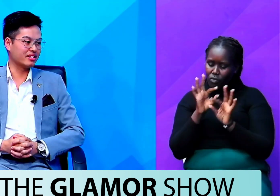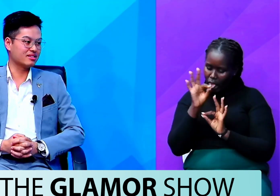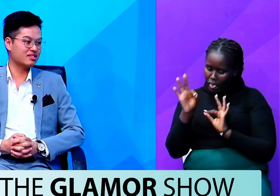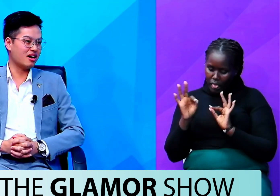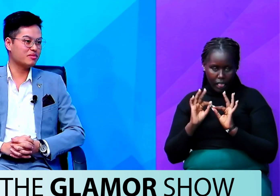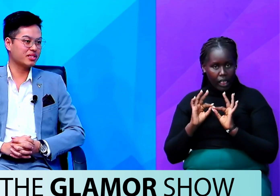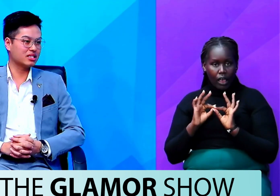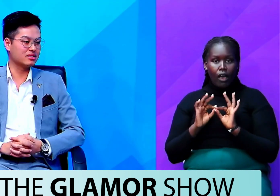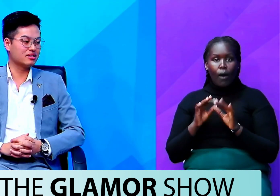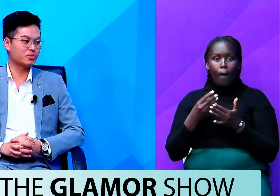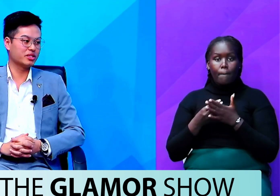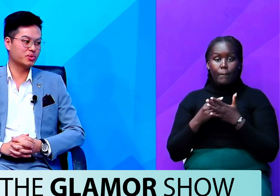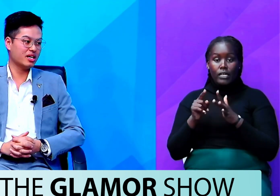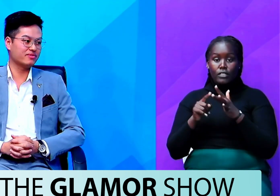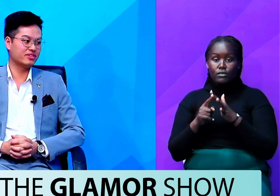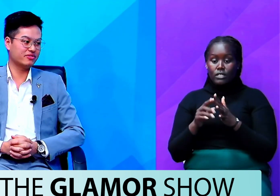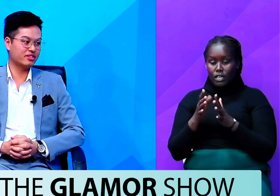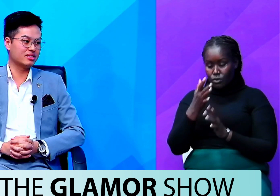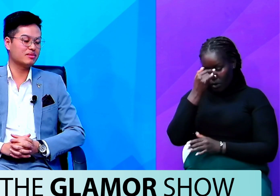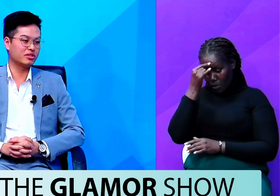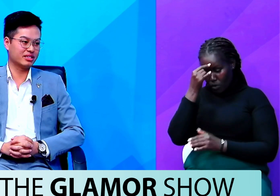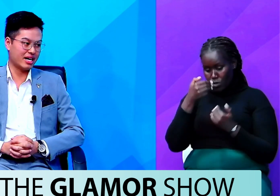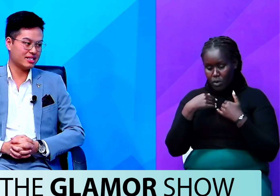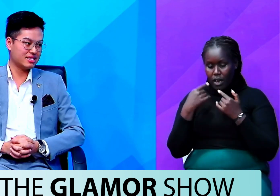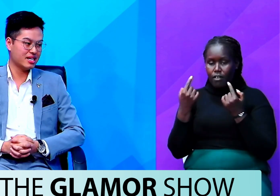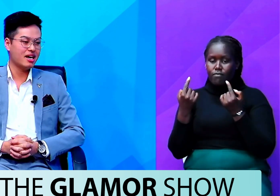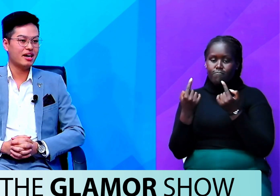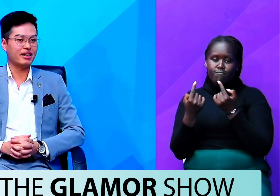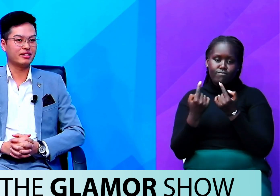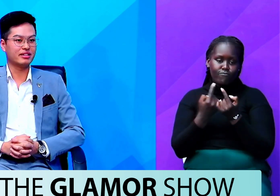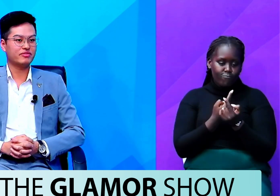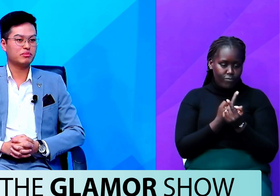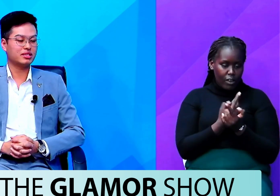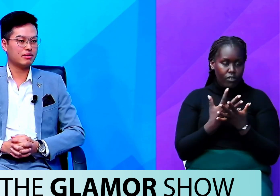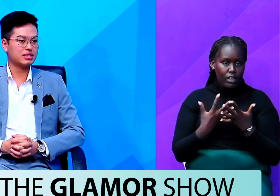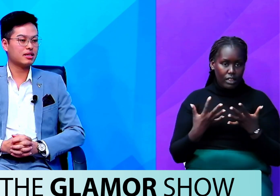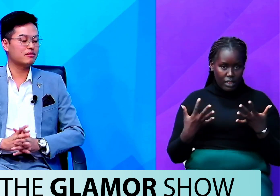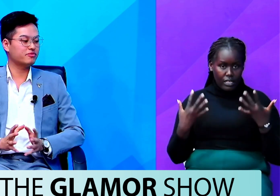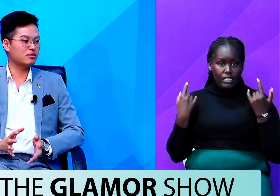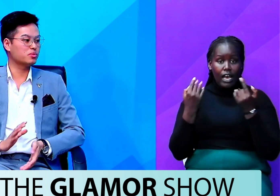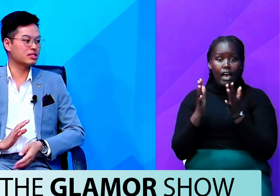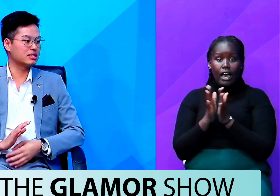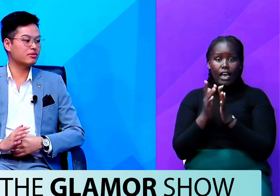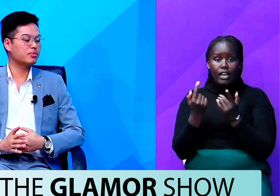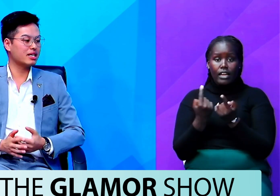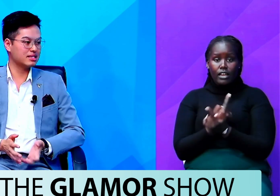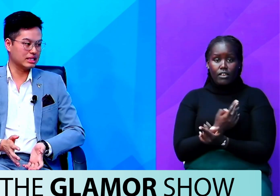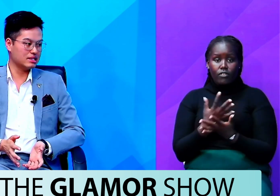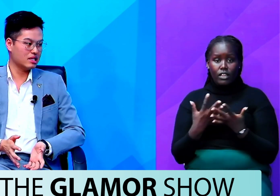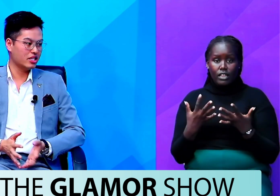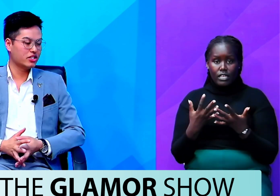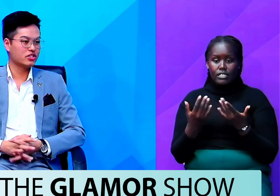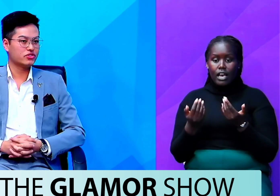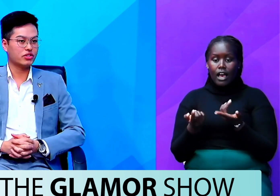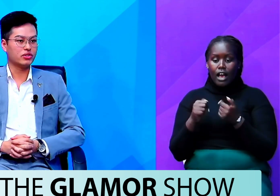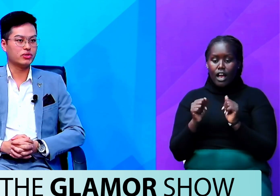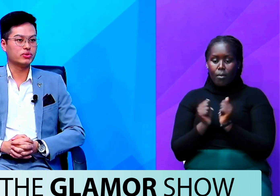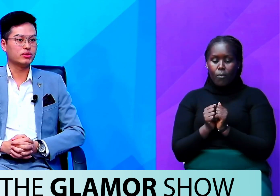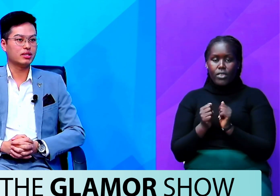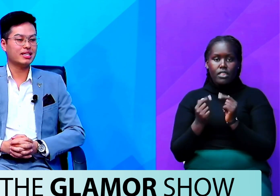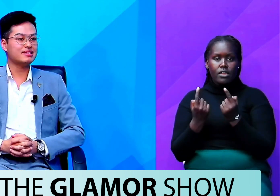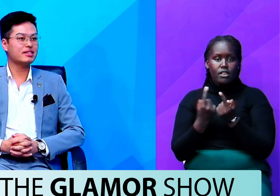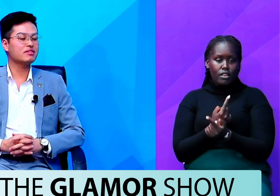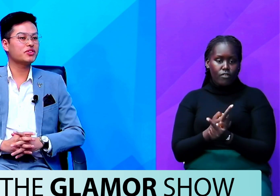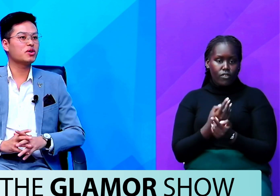you can start because we do have different products and different products come from with different prices.